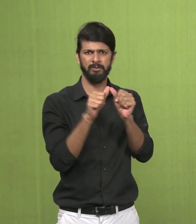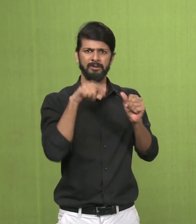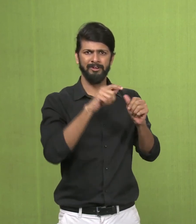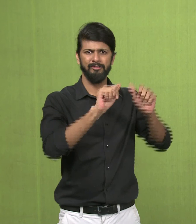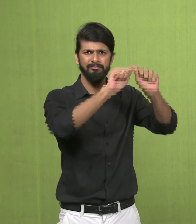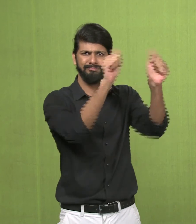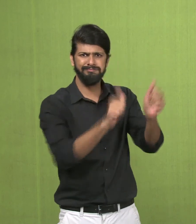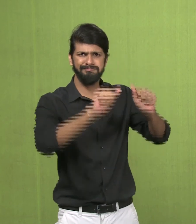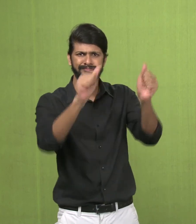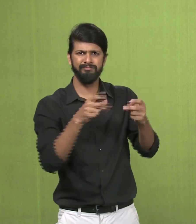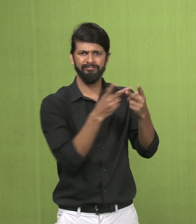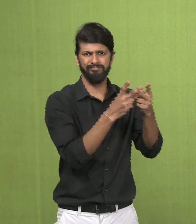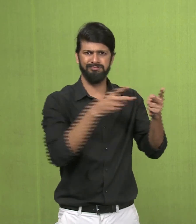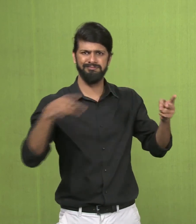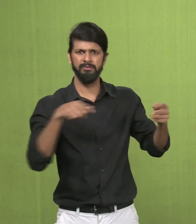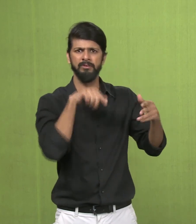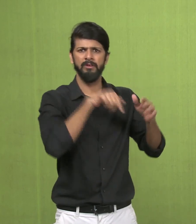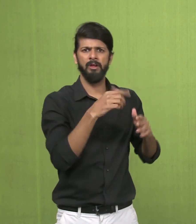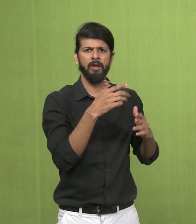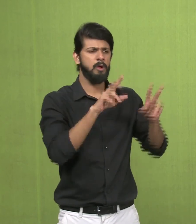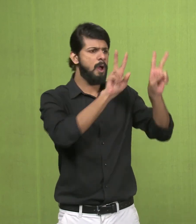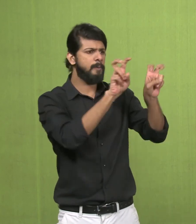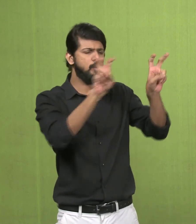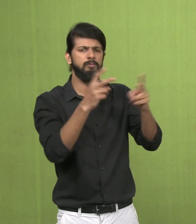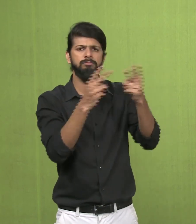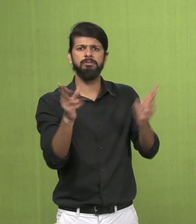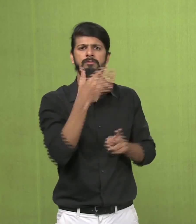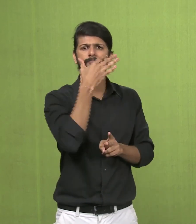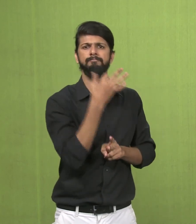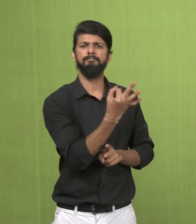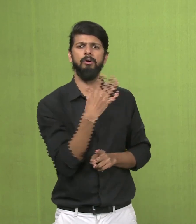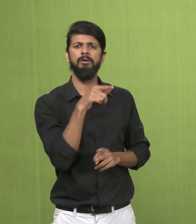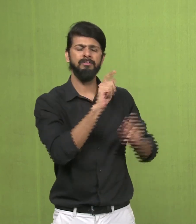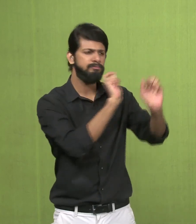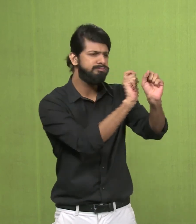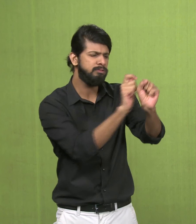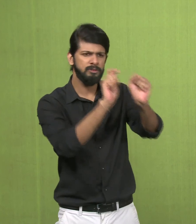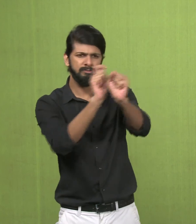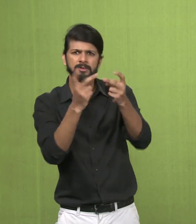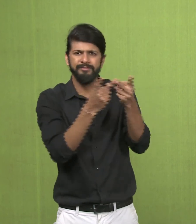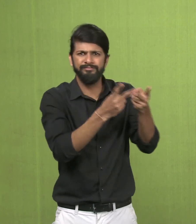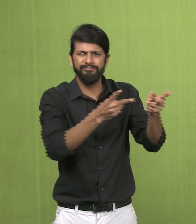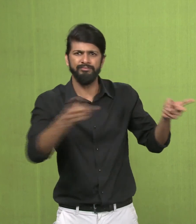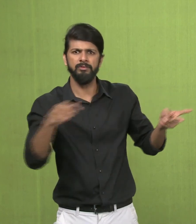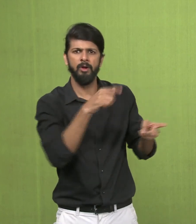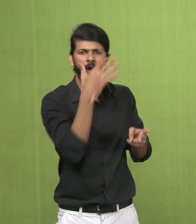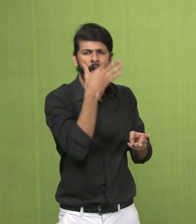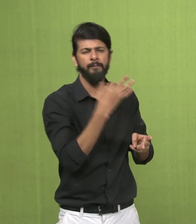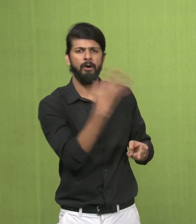write about the theme and the aesthetic beauty